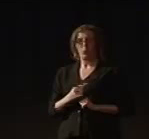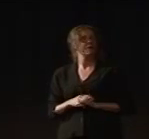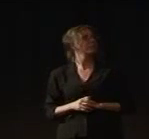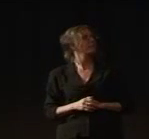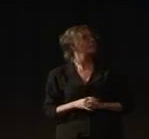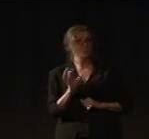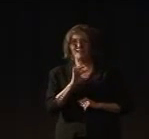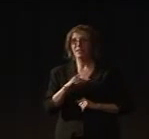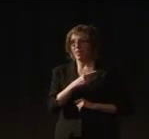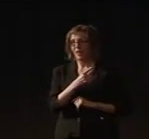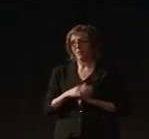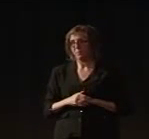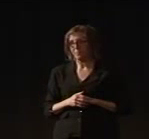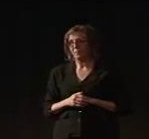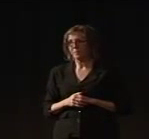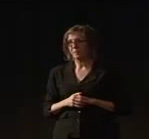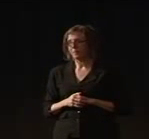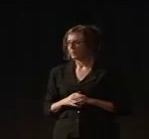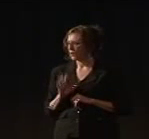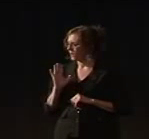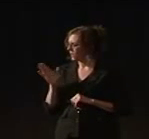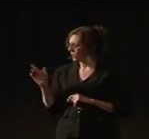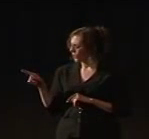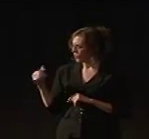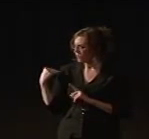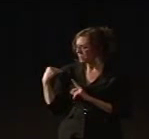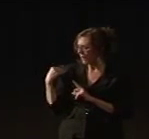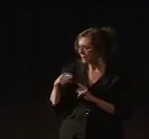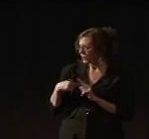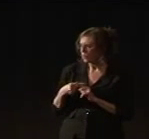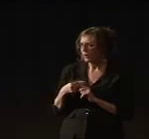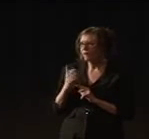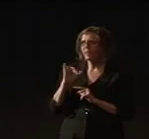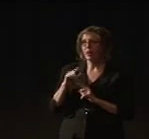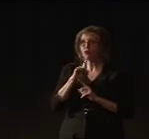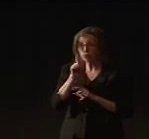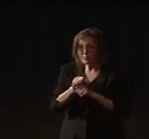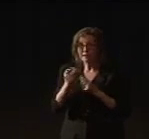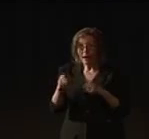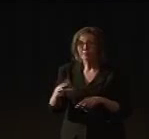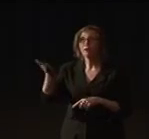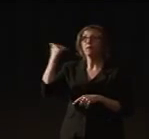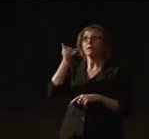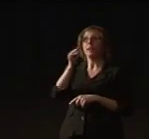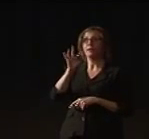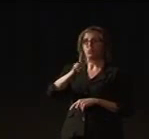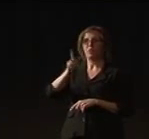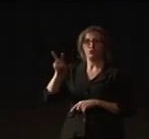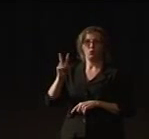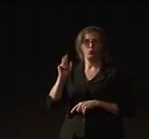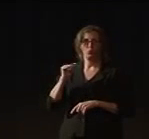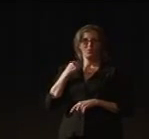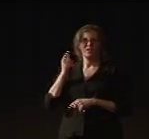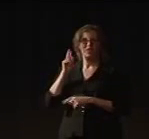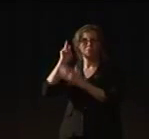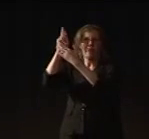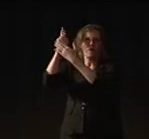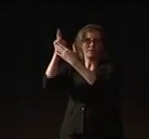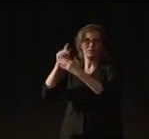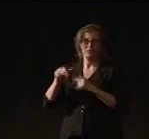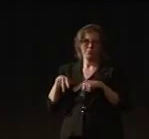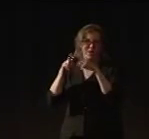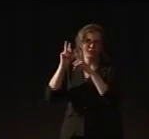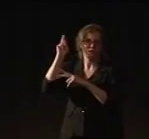which was, of course, Peter Galison will remind me of exact date, 1922 in Paris, right? And that was reenacted in